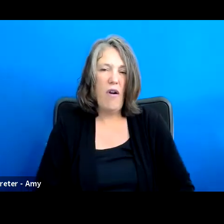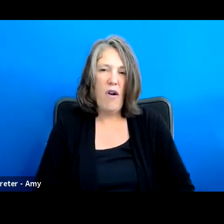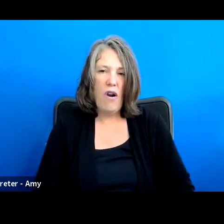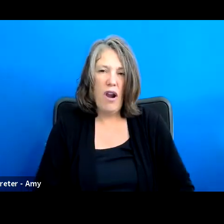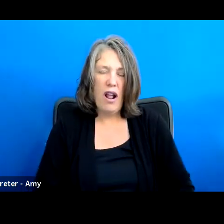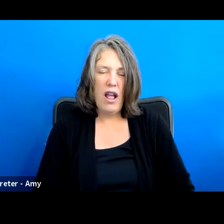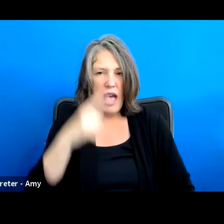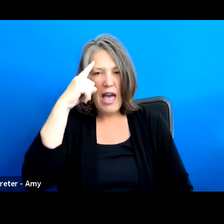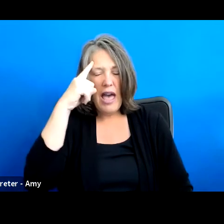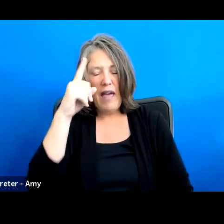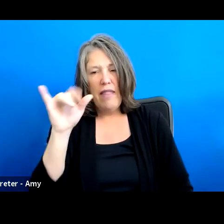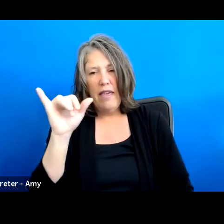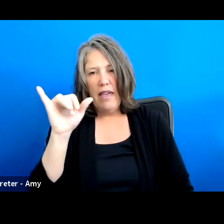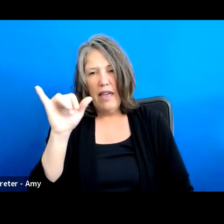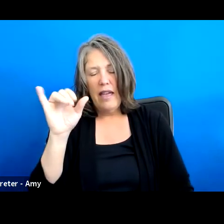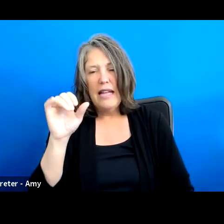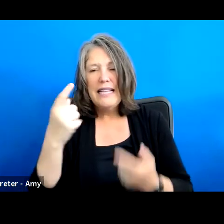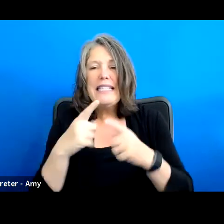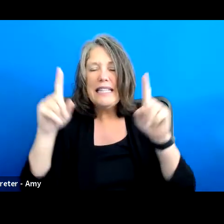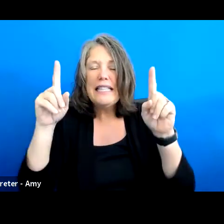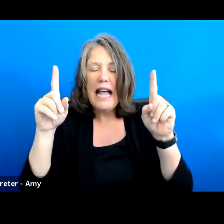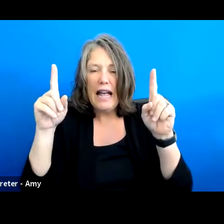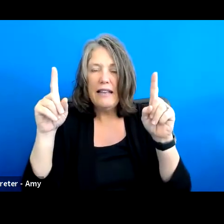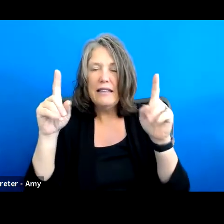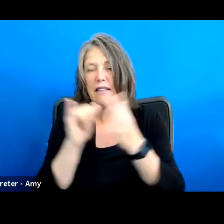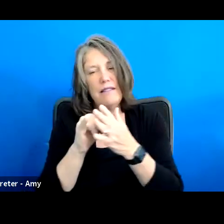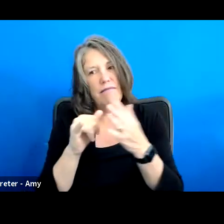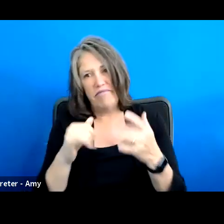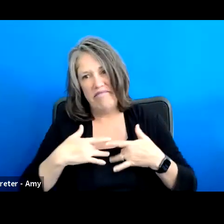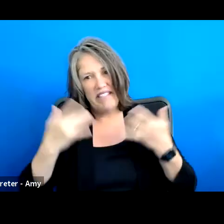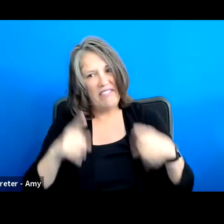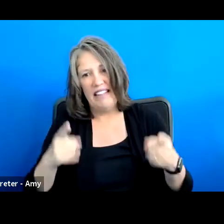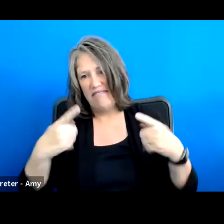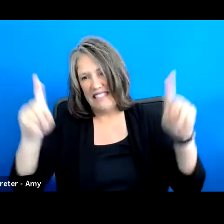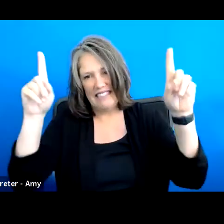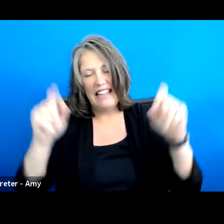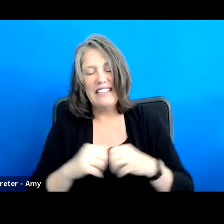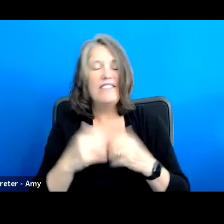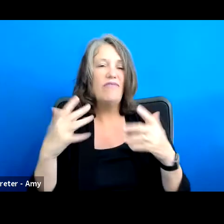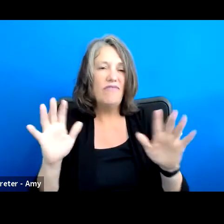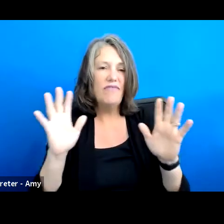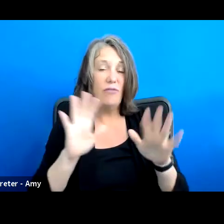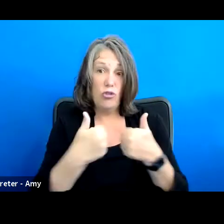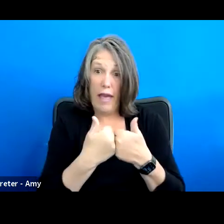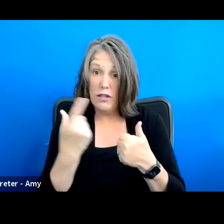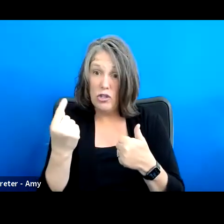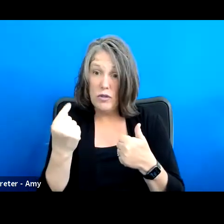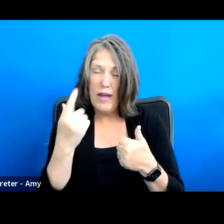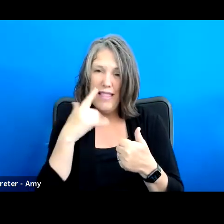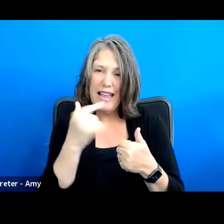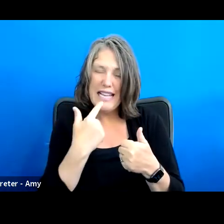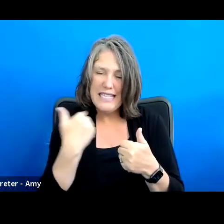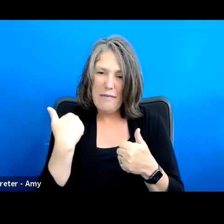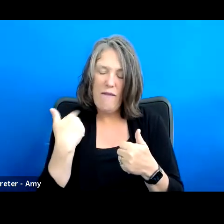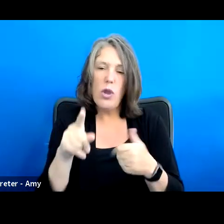I think as success is that, I think the whole event was a success. The challenges is kind of like I said earlier,